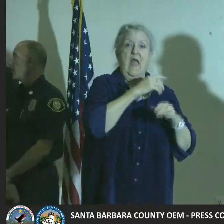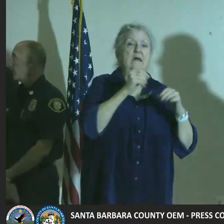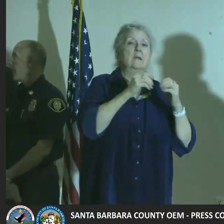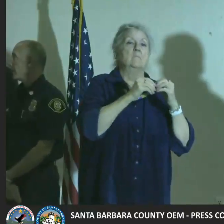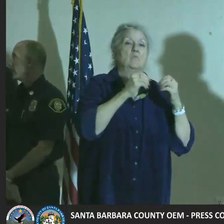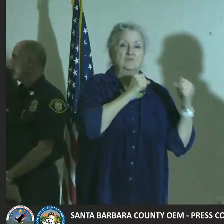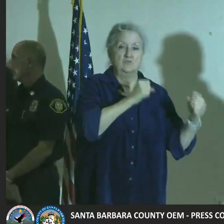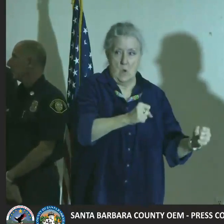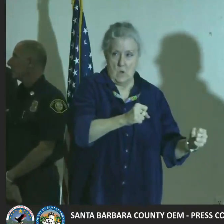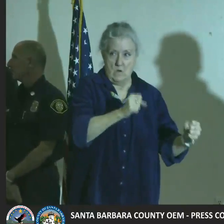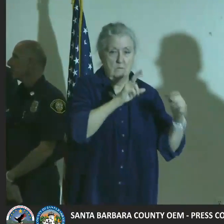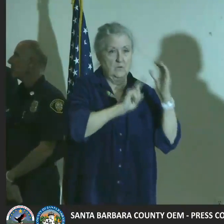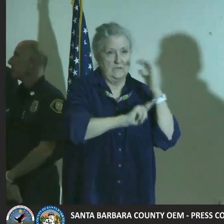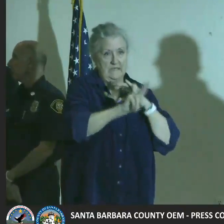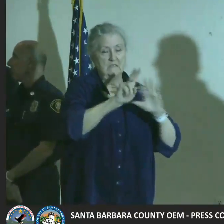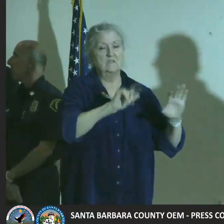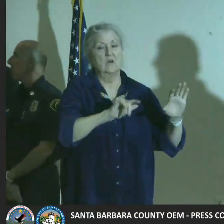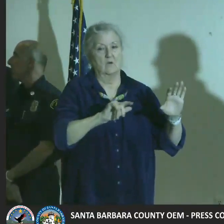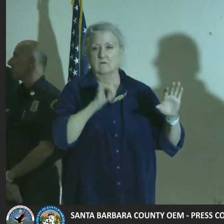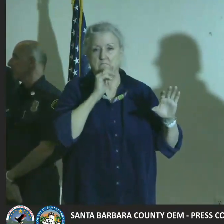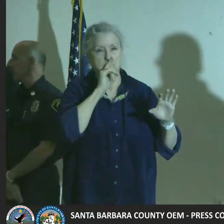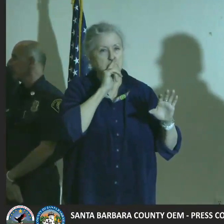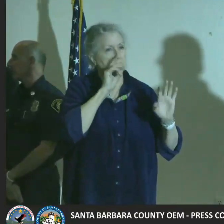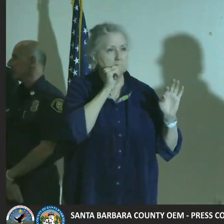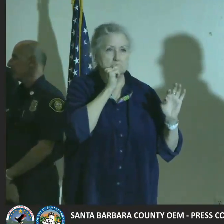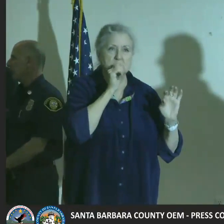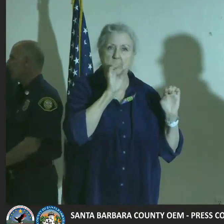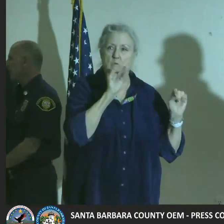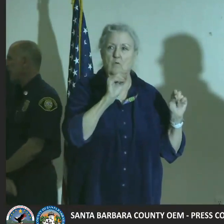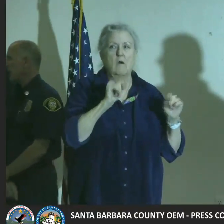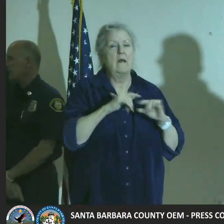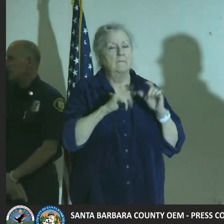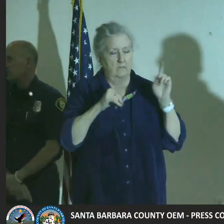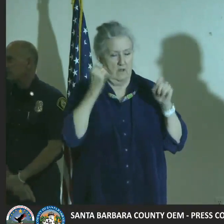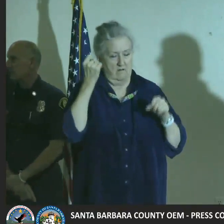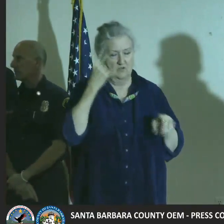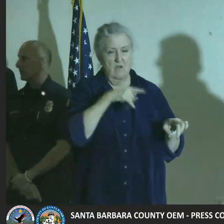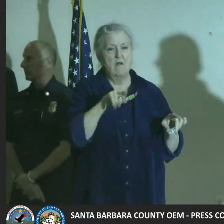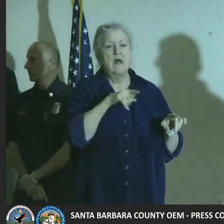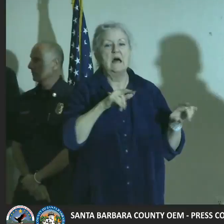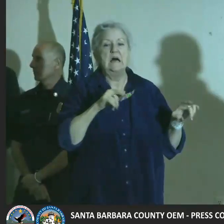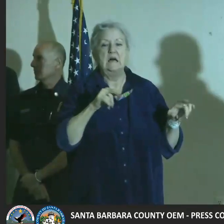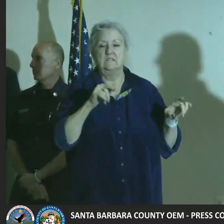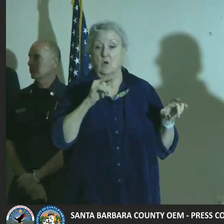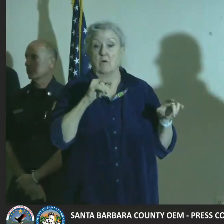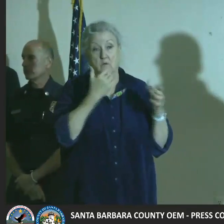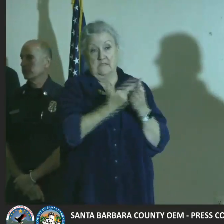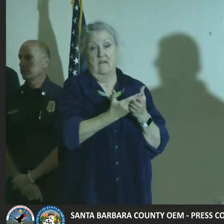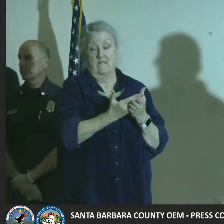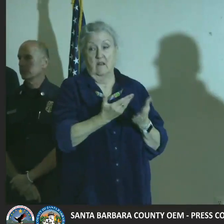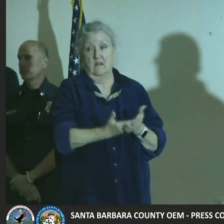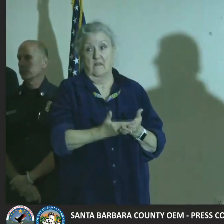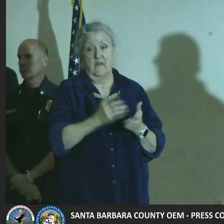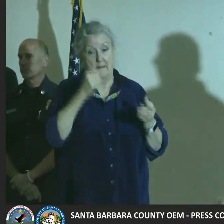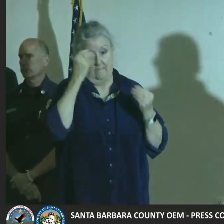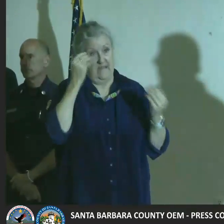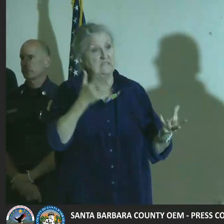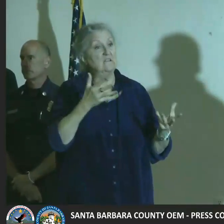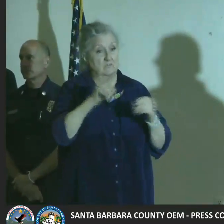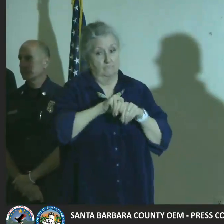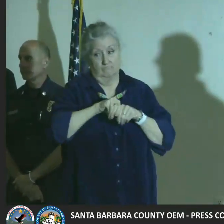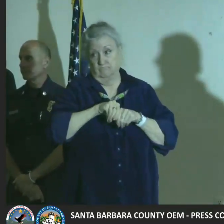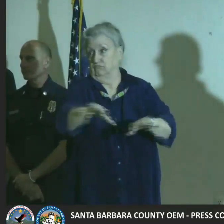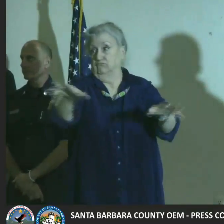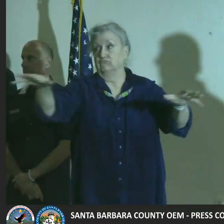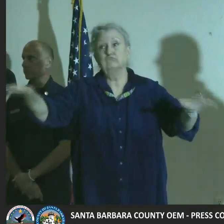much stronger storm. That wasn't a secret. People understood that. And it was evident that that message did get